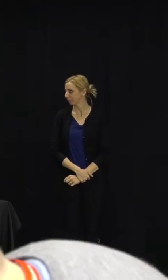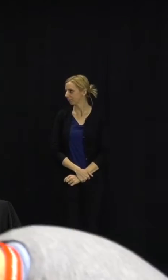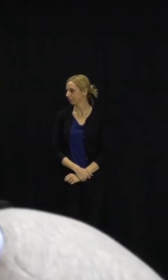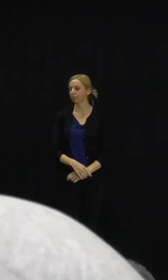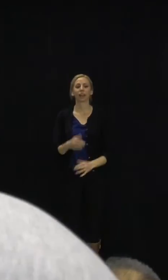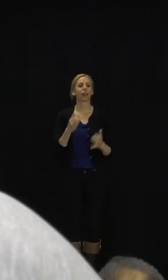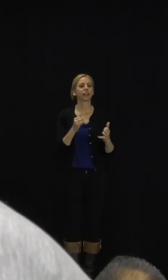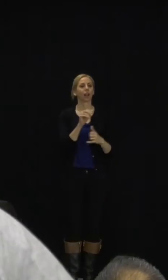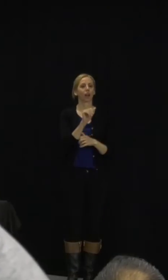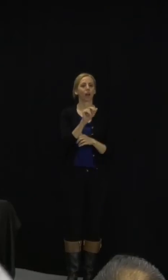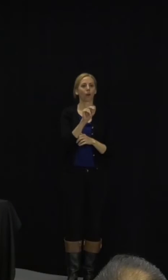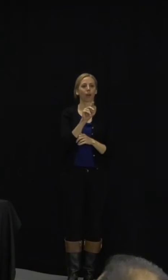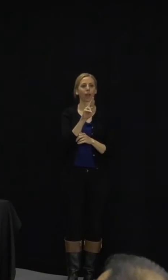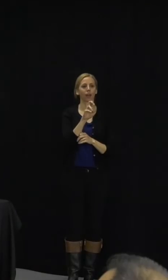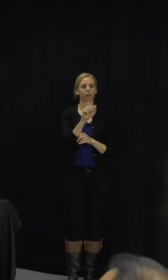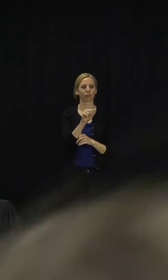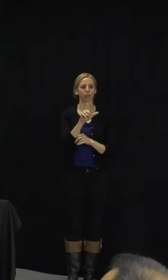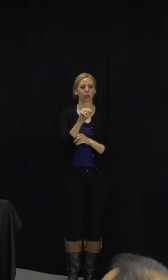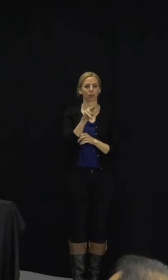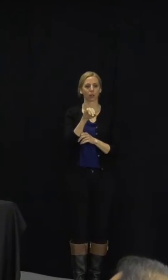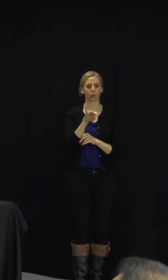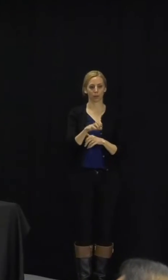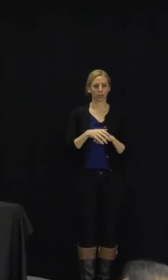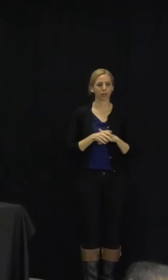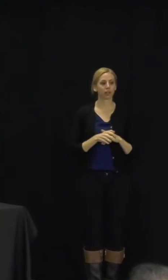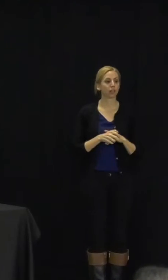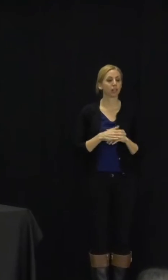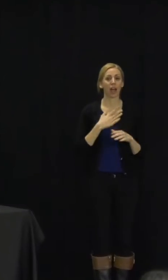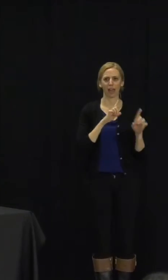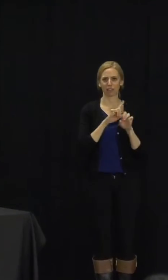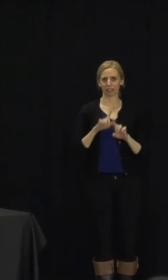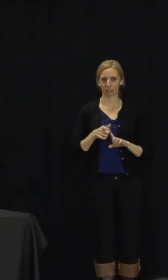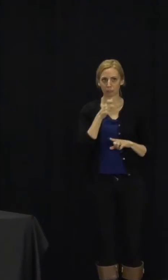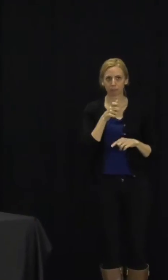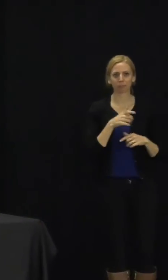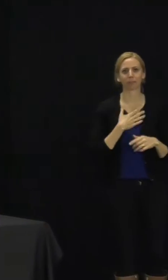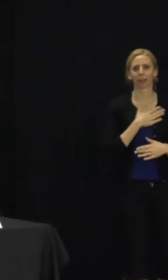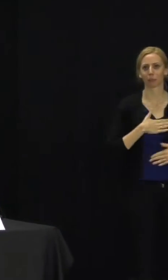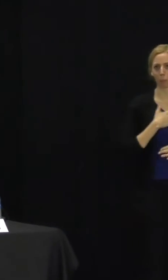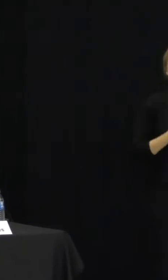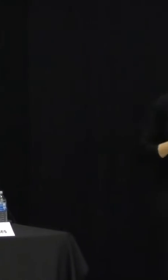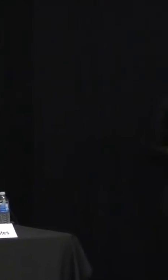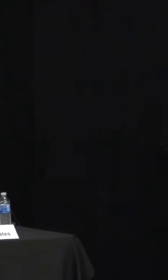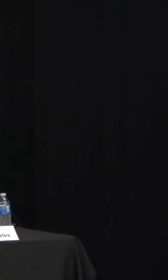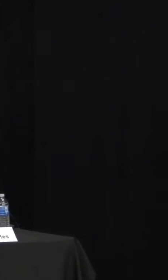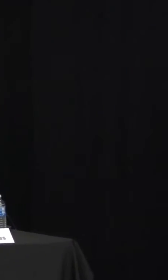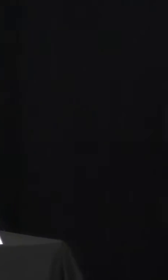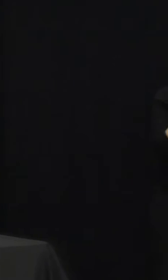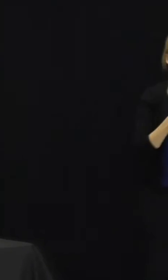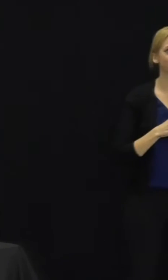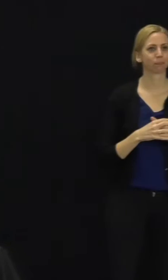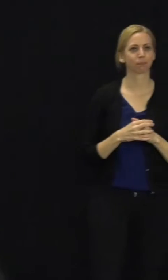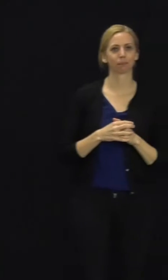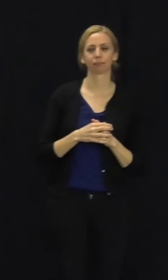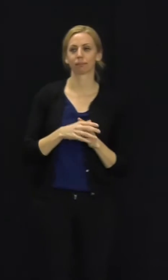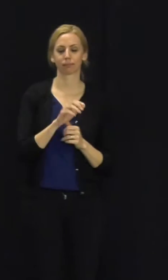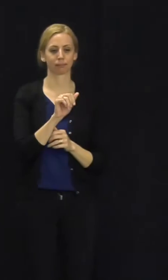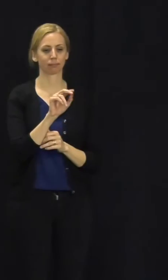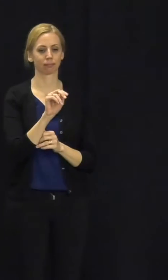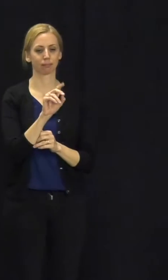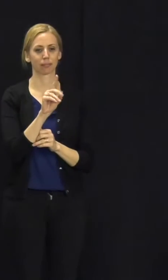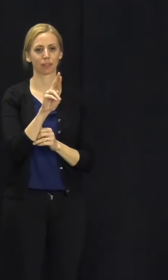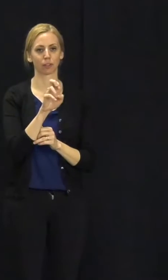something analogous to racial integration or gender equity. While I agree to an extent and certainly support the